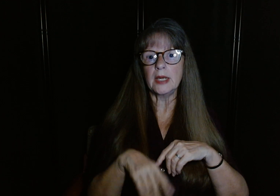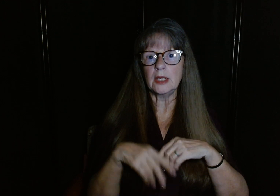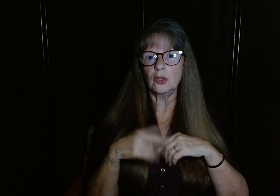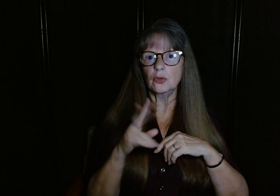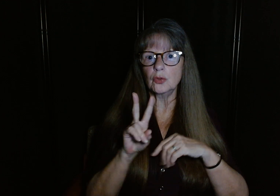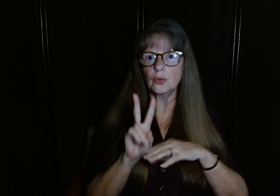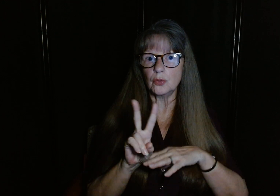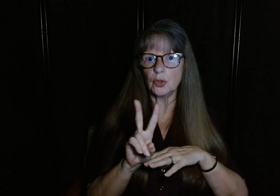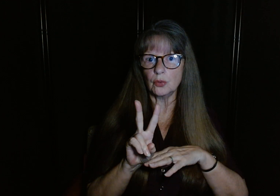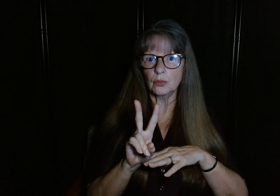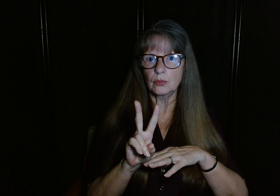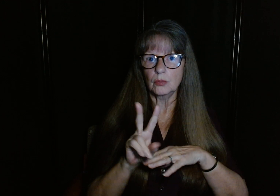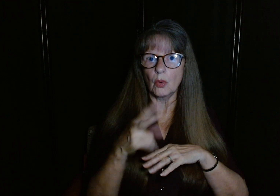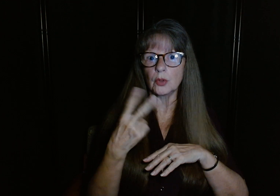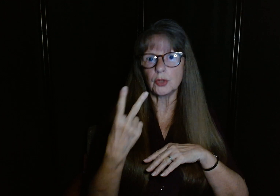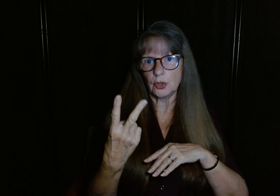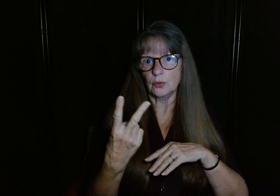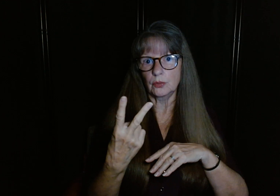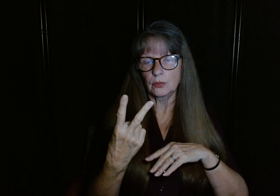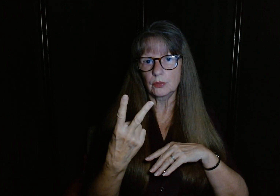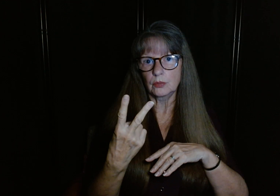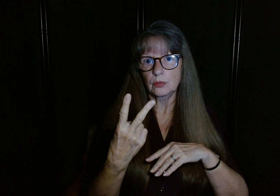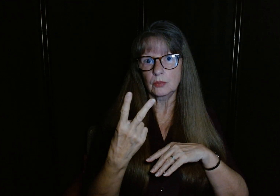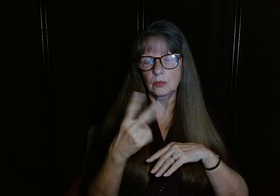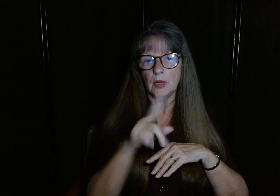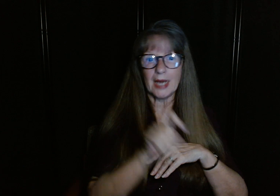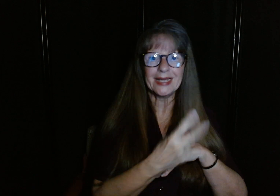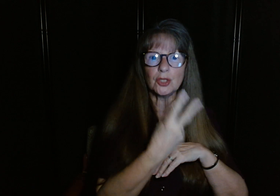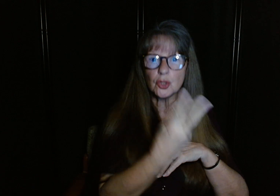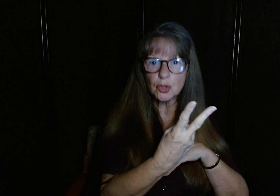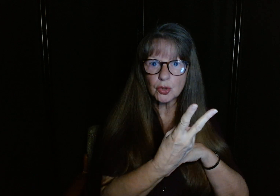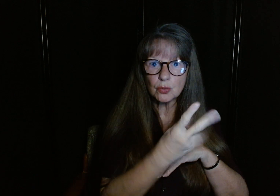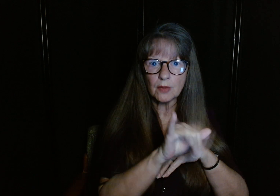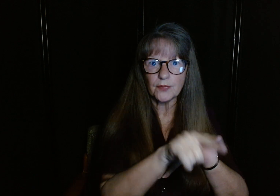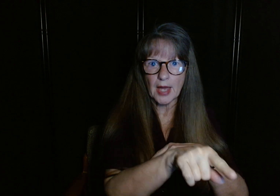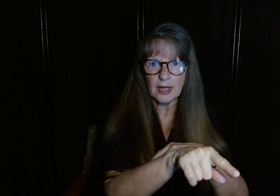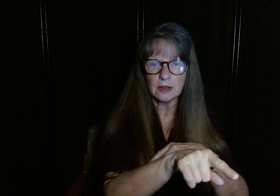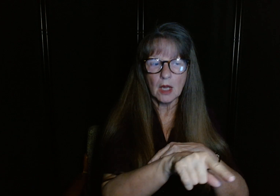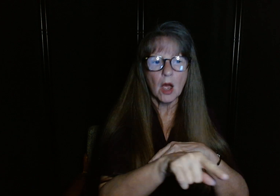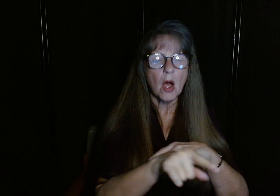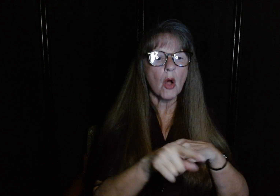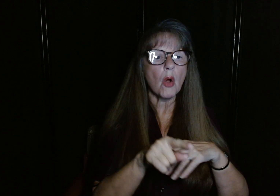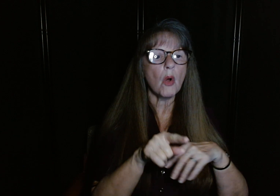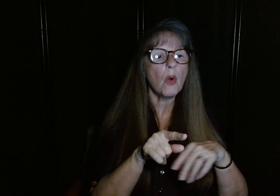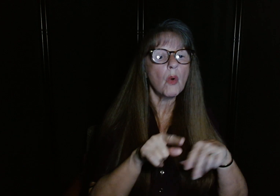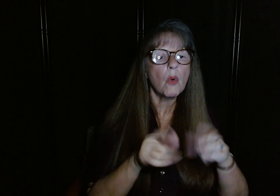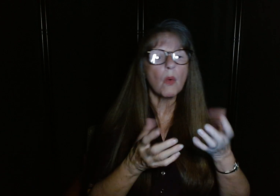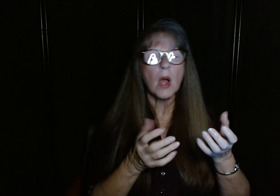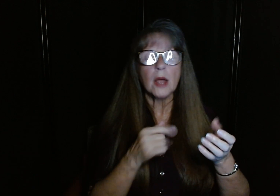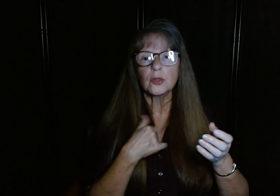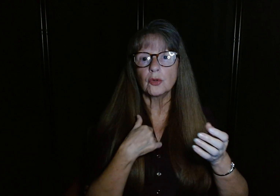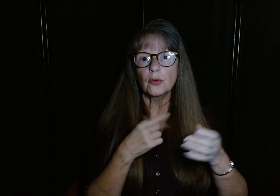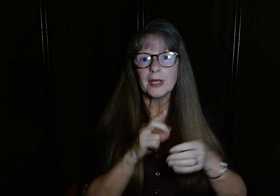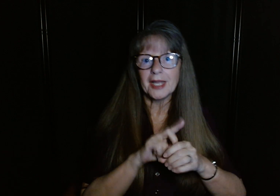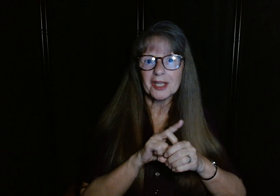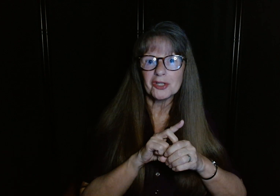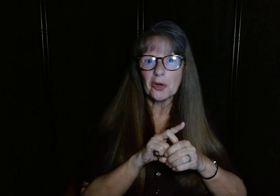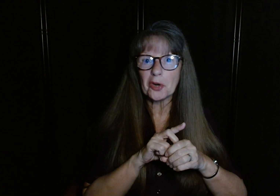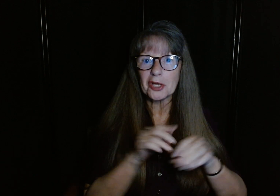you do two or two. I need two of that. Oh, so you're in like a donut shop